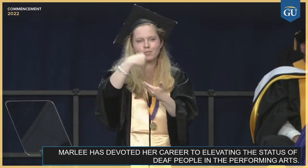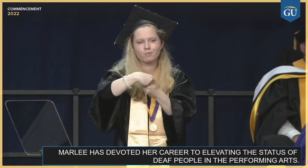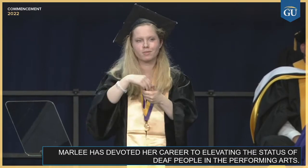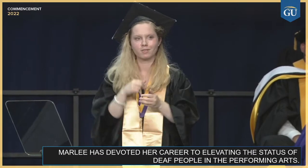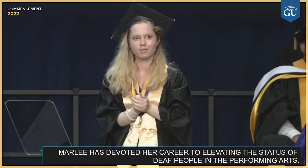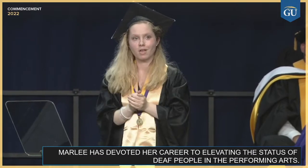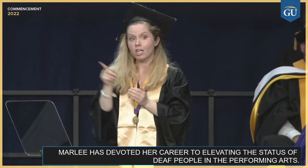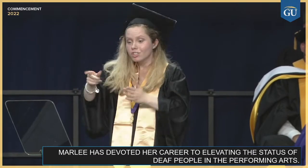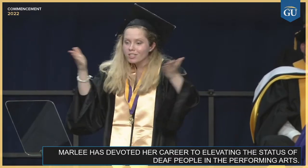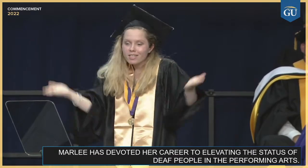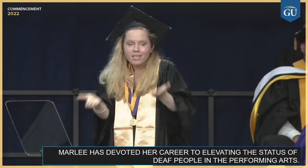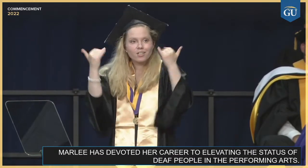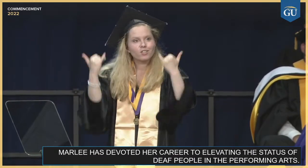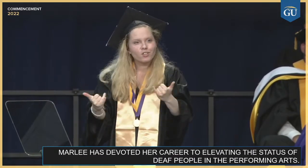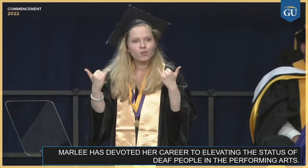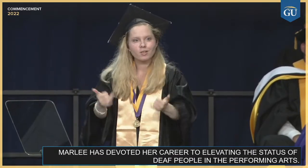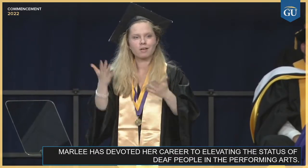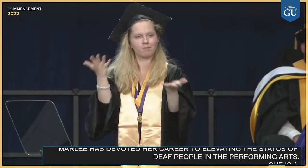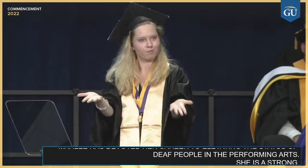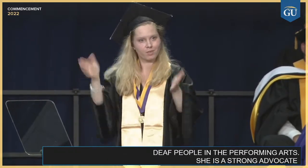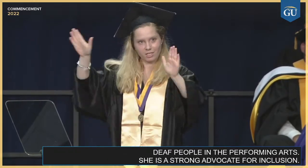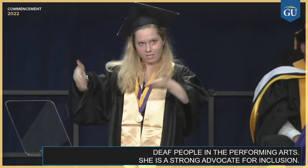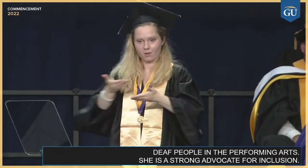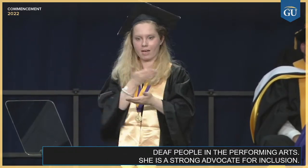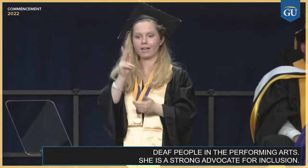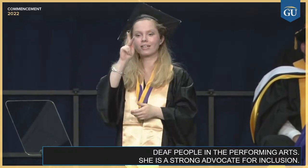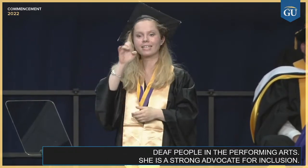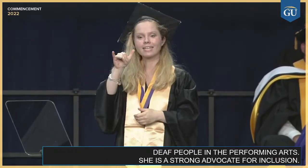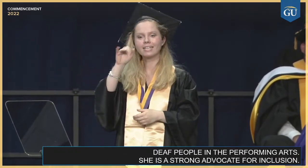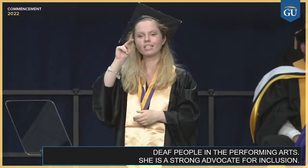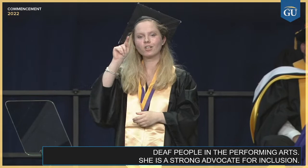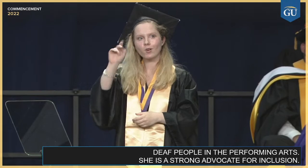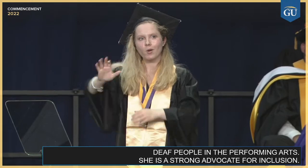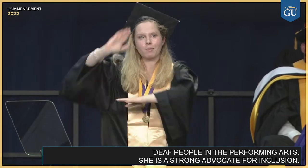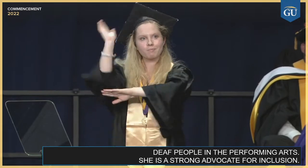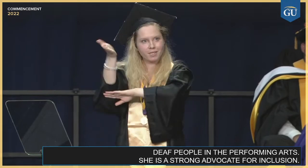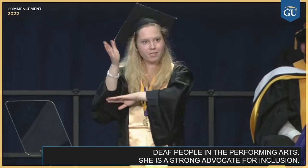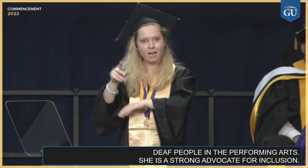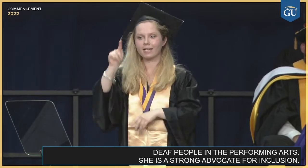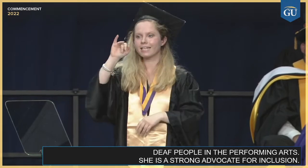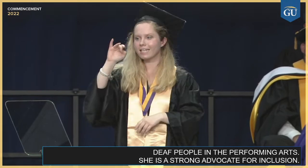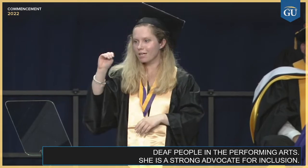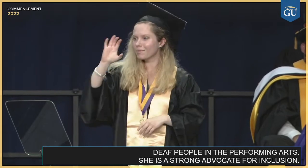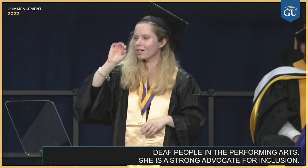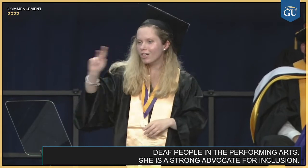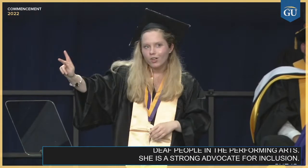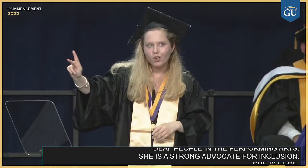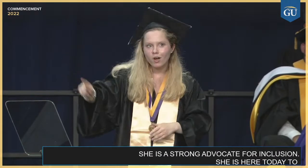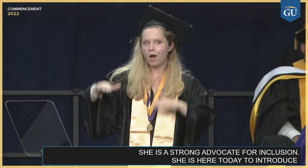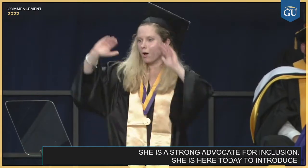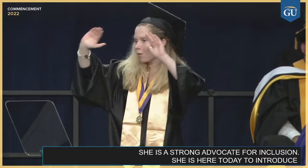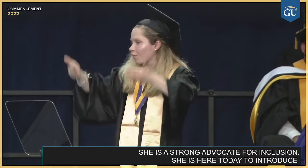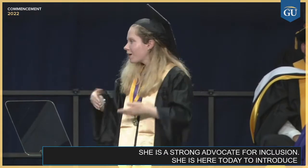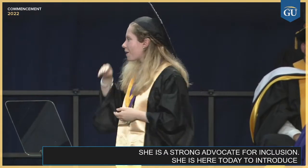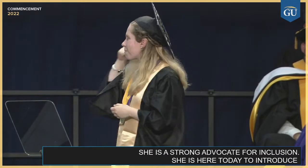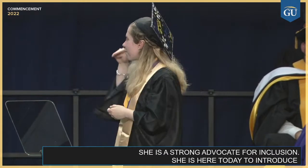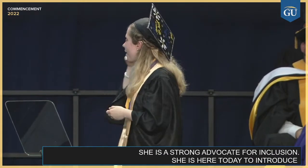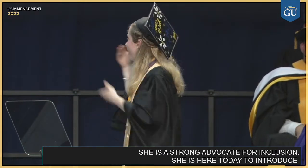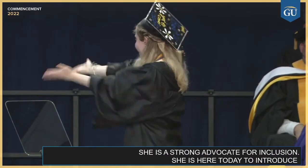strong advocate for inclusion. She is here today to introduce our keynote, Mr. Tim Cook.